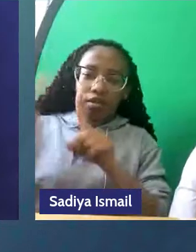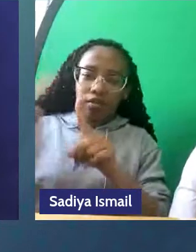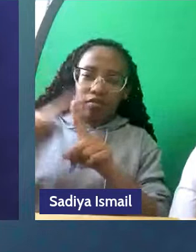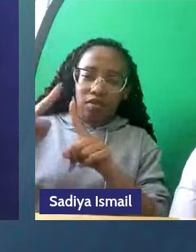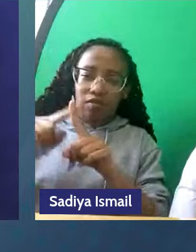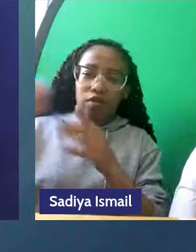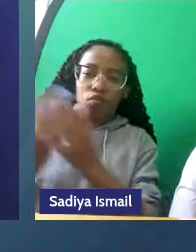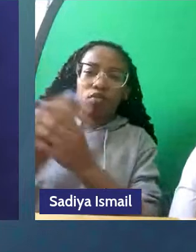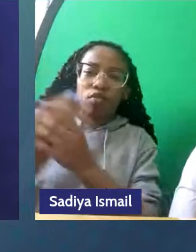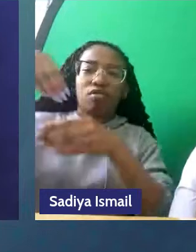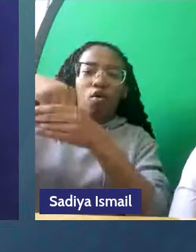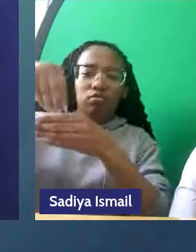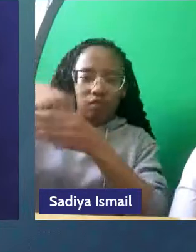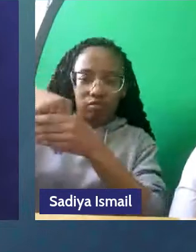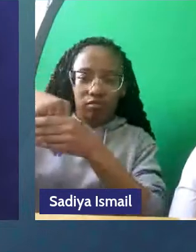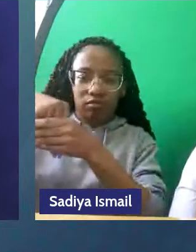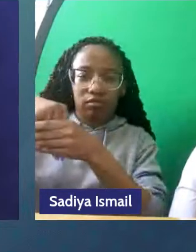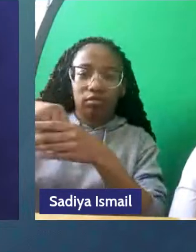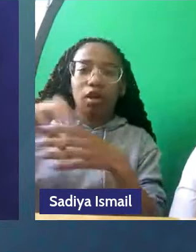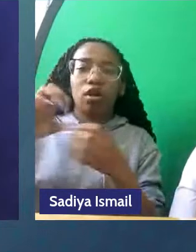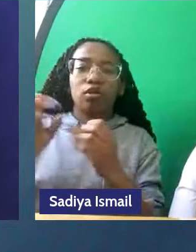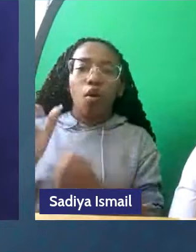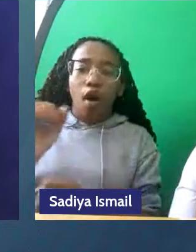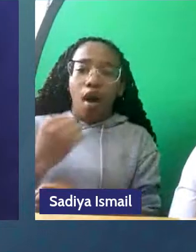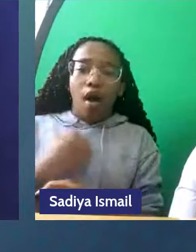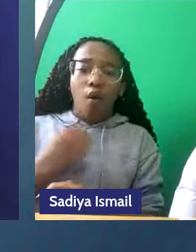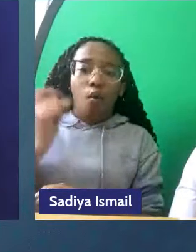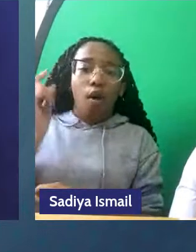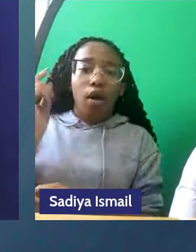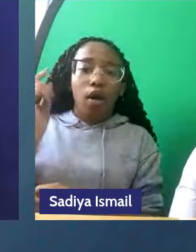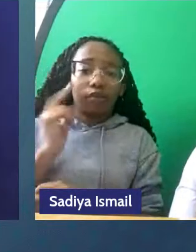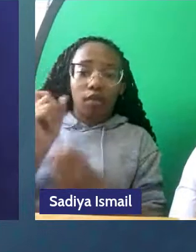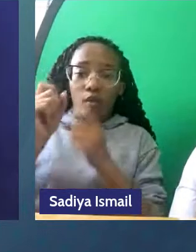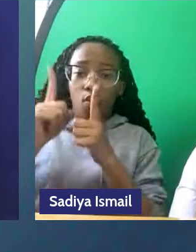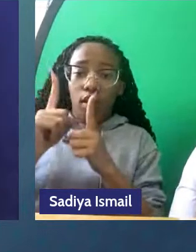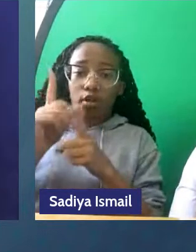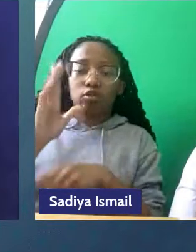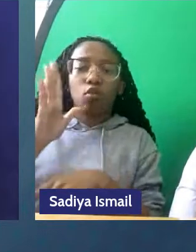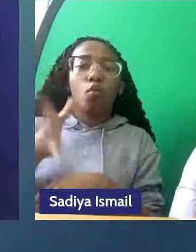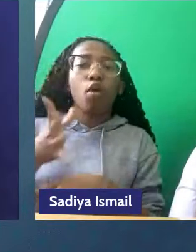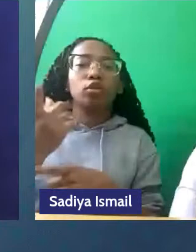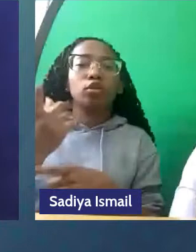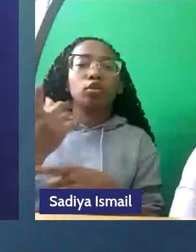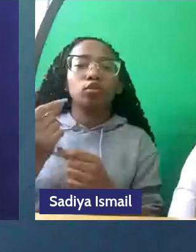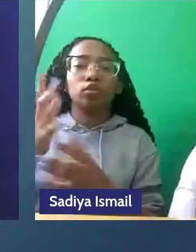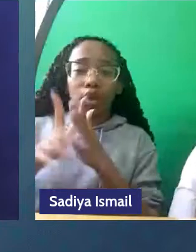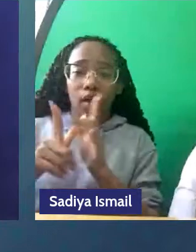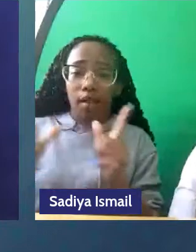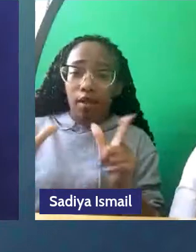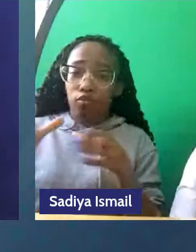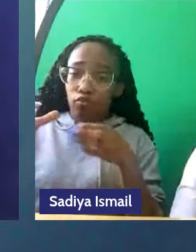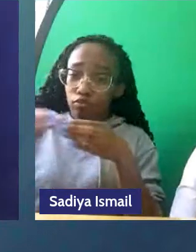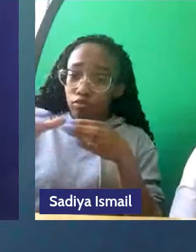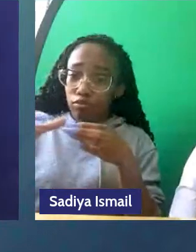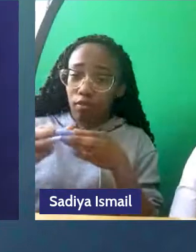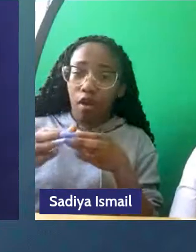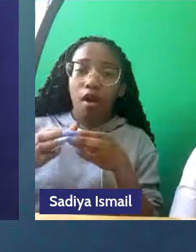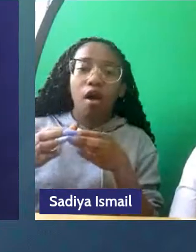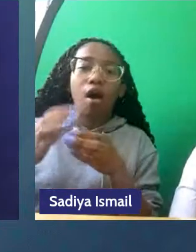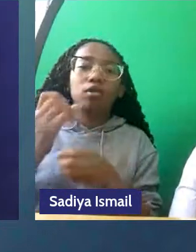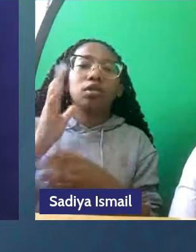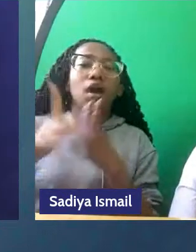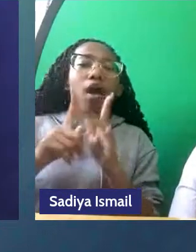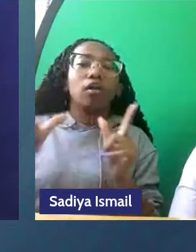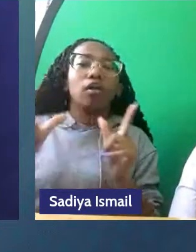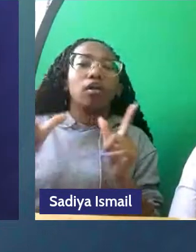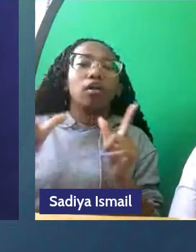contexts. So on our Deaf Awareness Day, we will be doing sign language classes, sign language